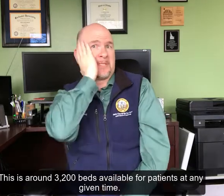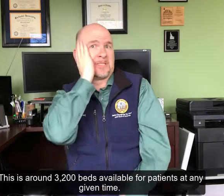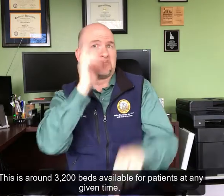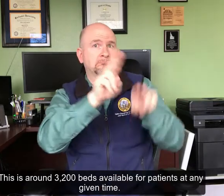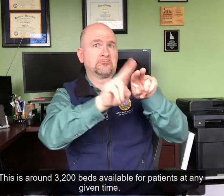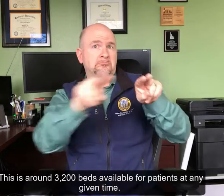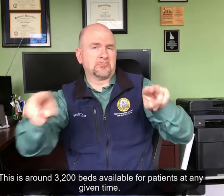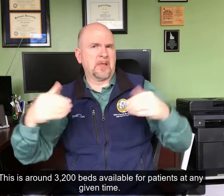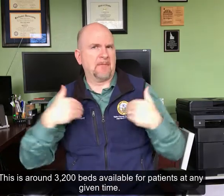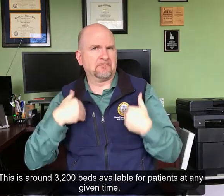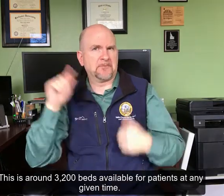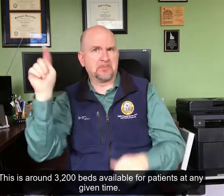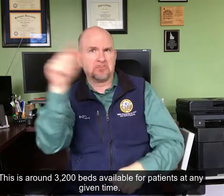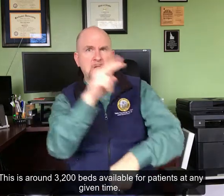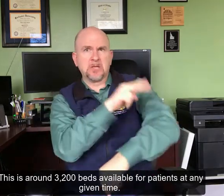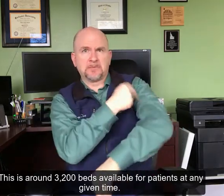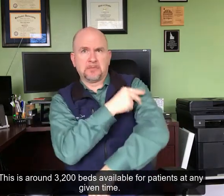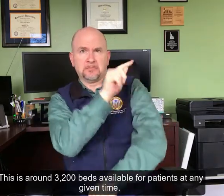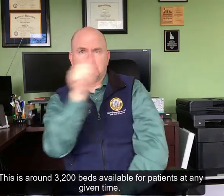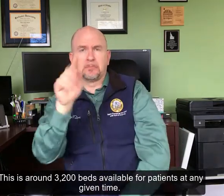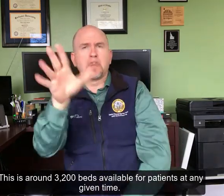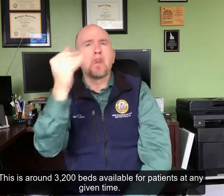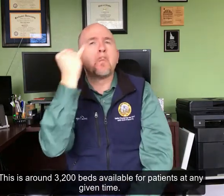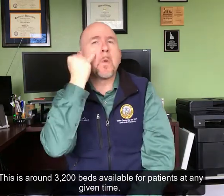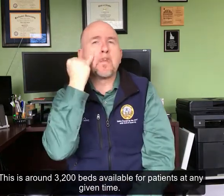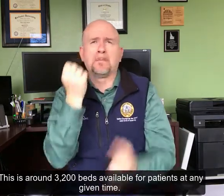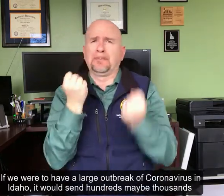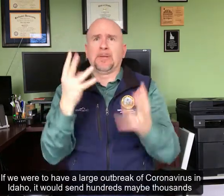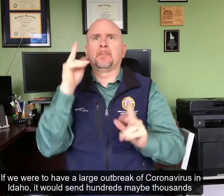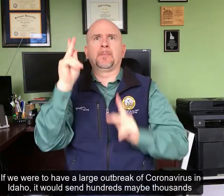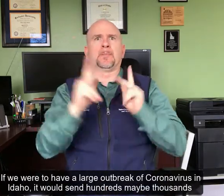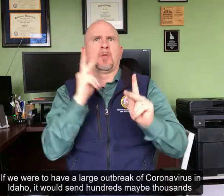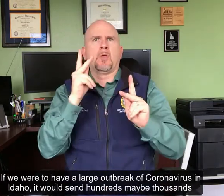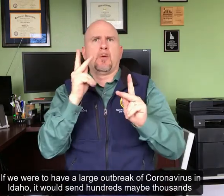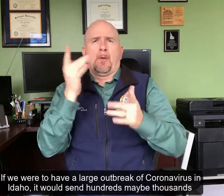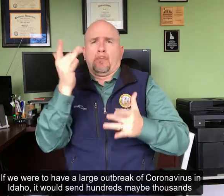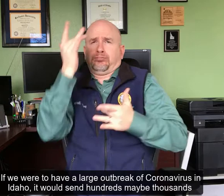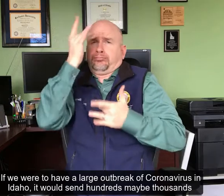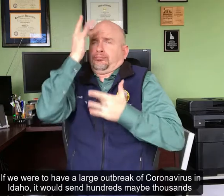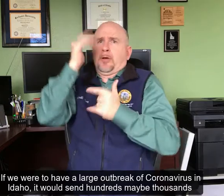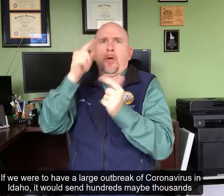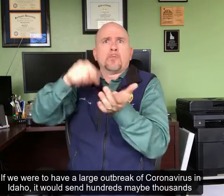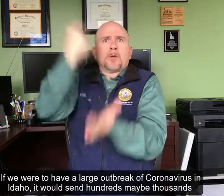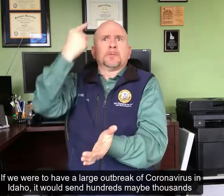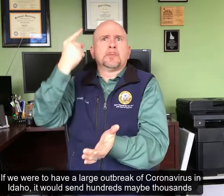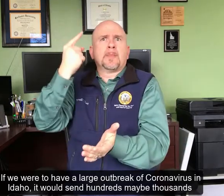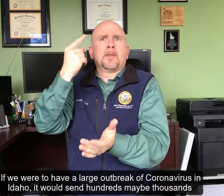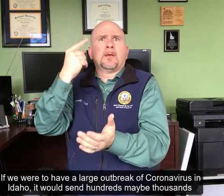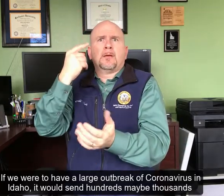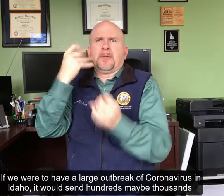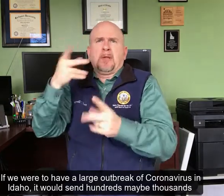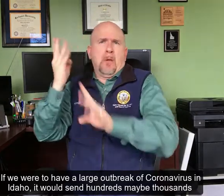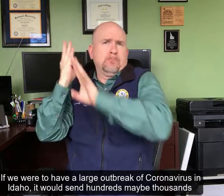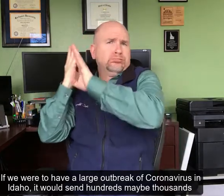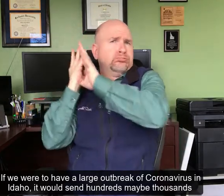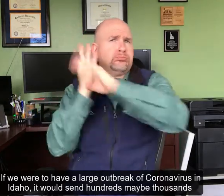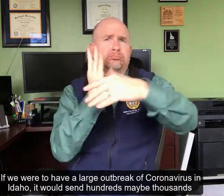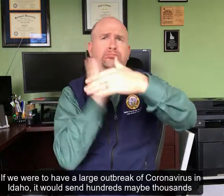beds available for patients at any given time. If we were to have a large outbreak of coronavirus in Idaho, it would send hundreds,